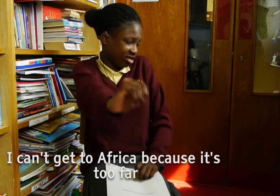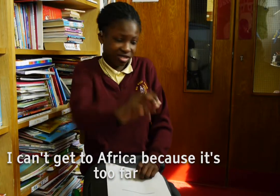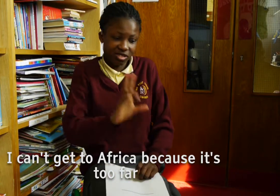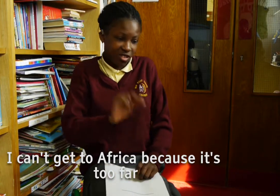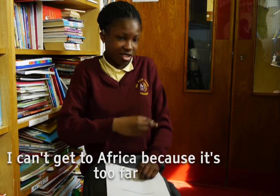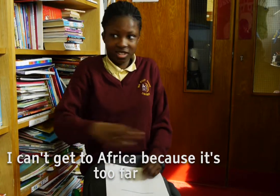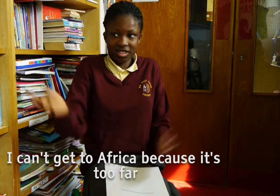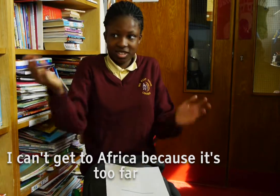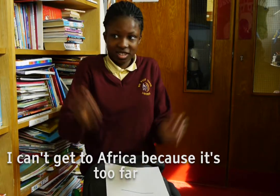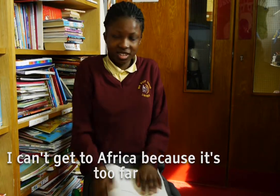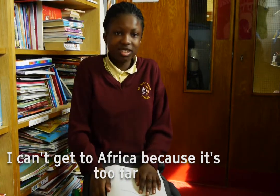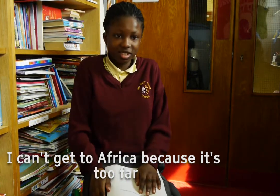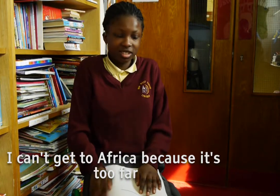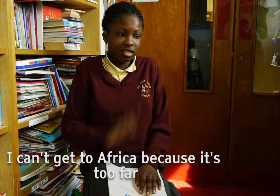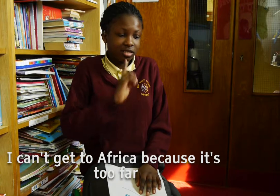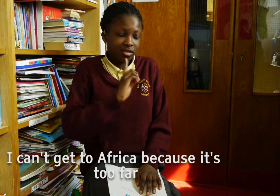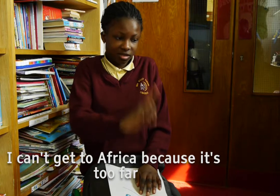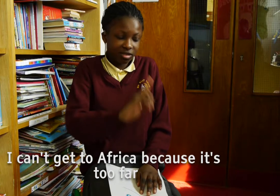I can't get to Africa because it's too far.